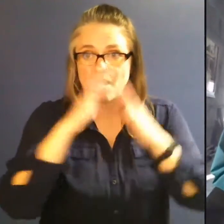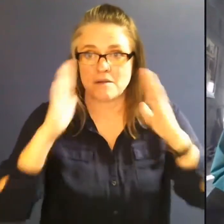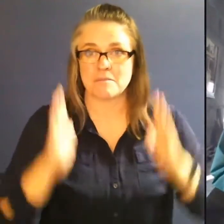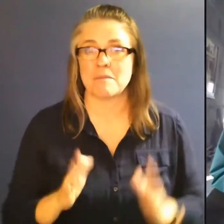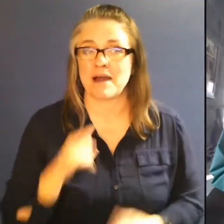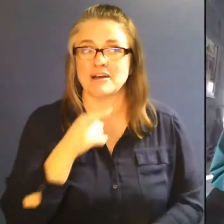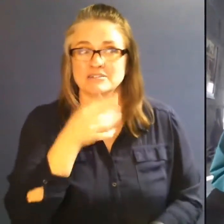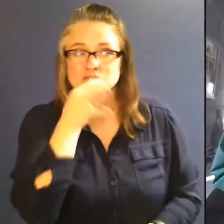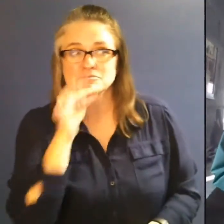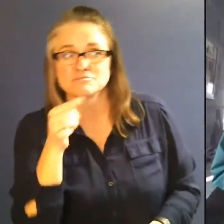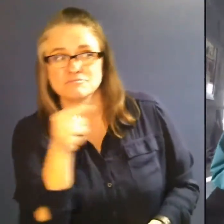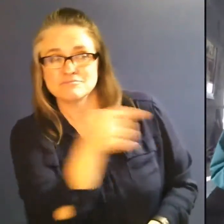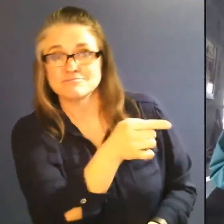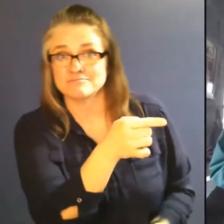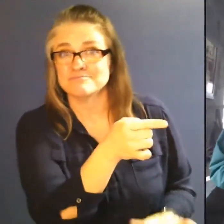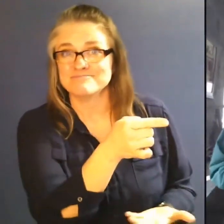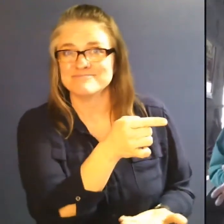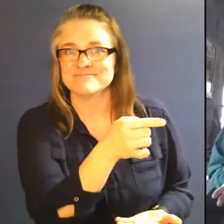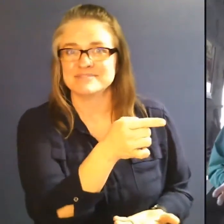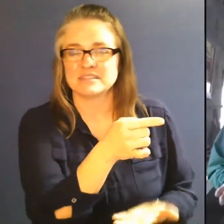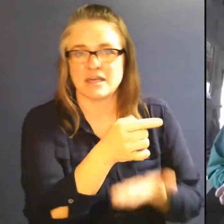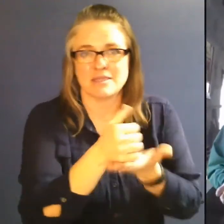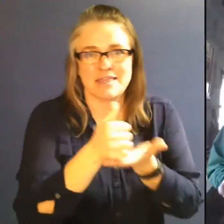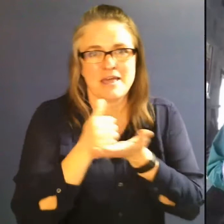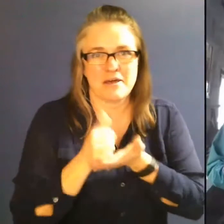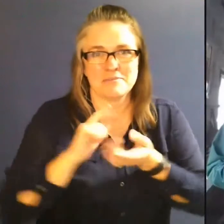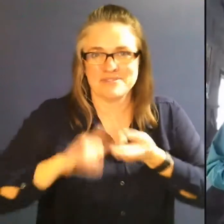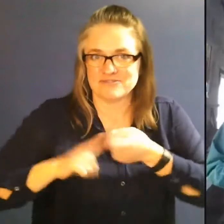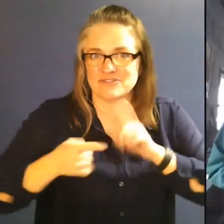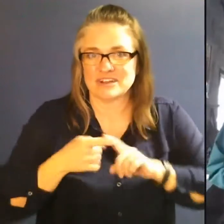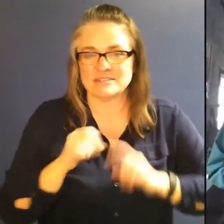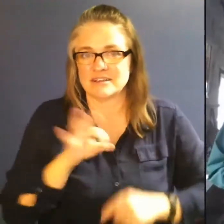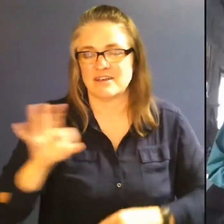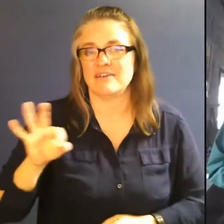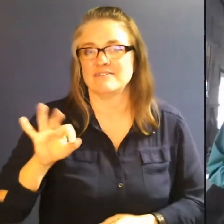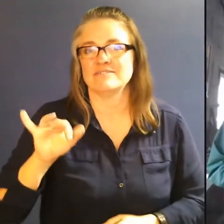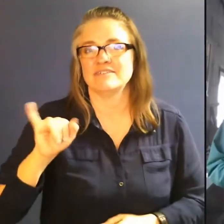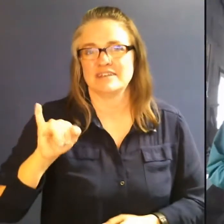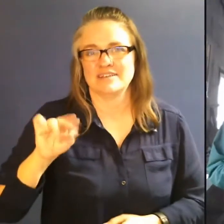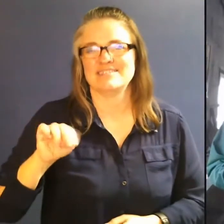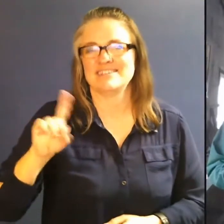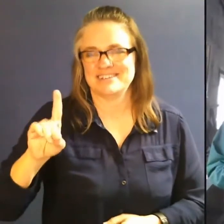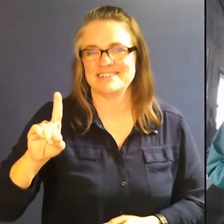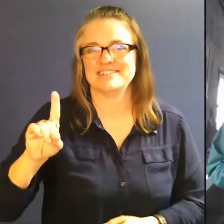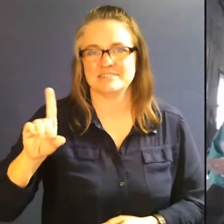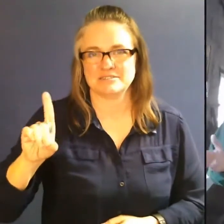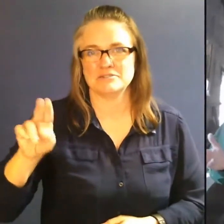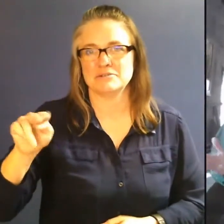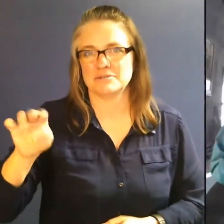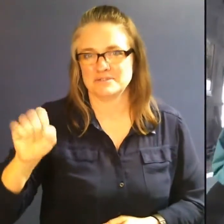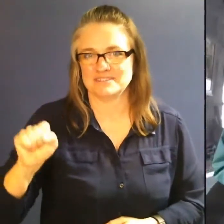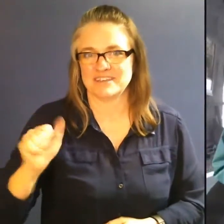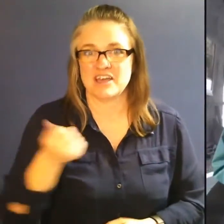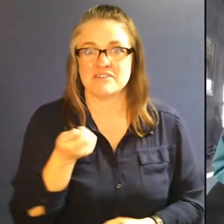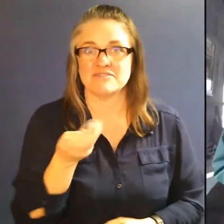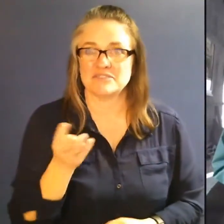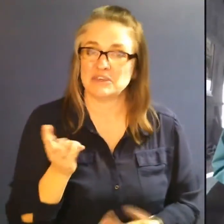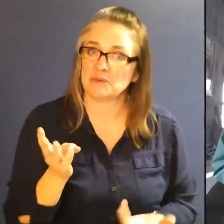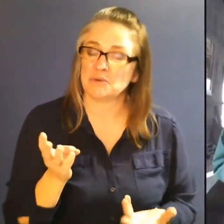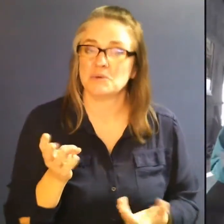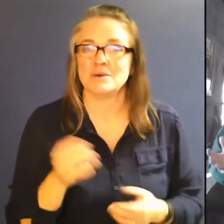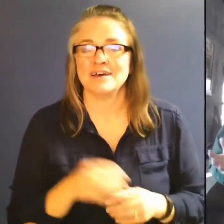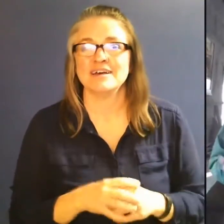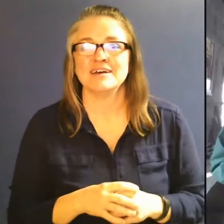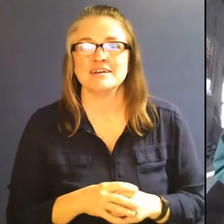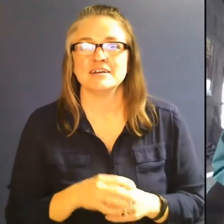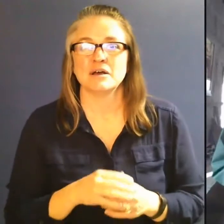in the Chellberg farmhouse, with the help of the Friends of Indiana Dunes, I think we might start doing a few of these, or at least one